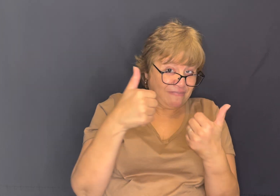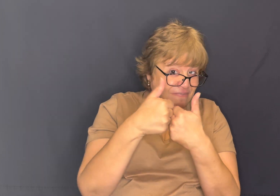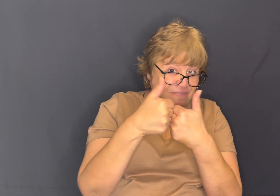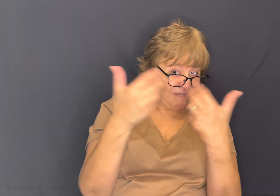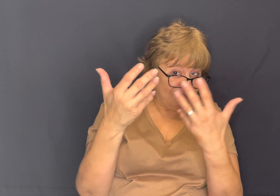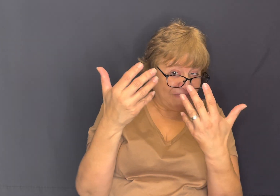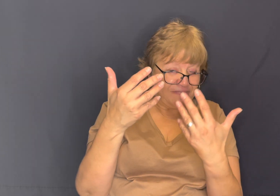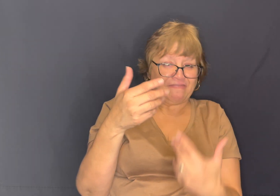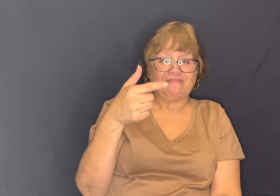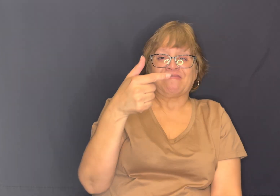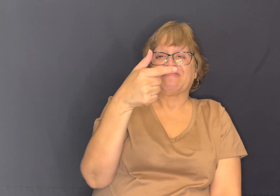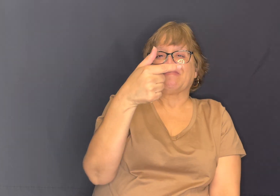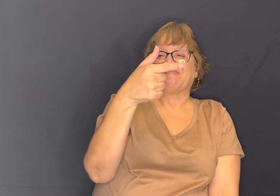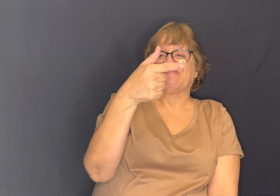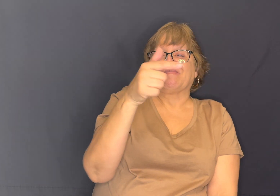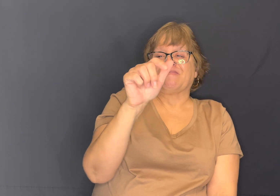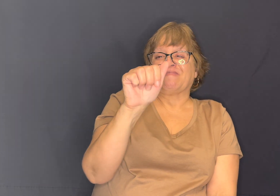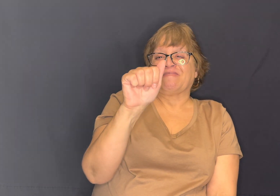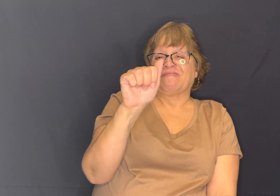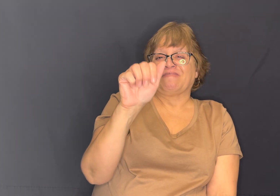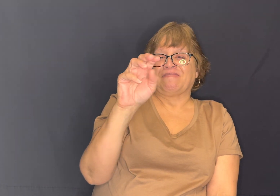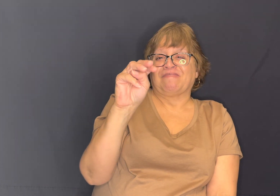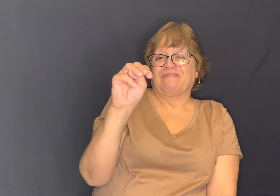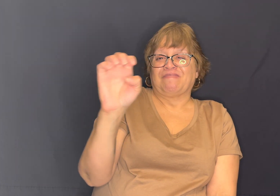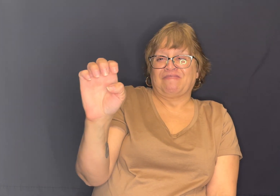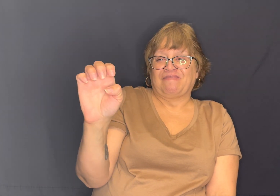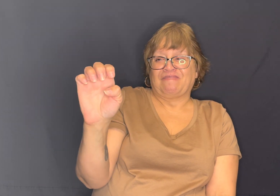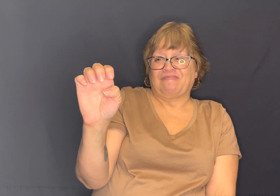All right, let me finger spell that sign.